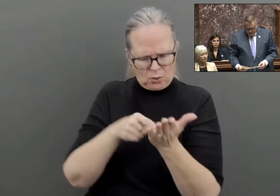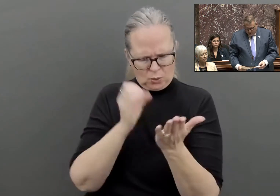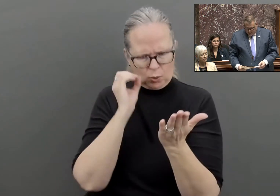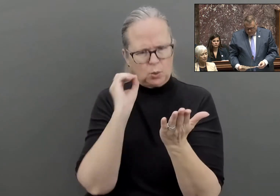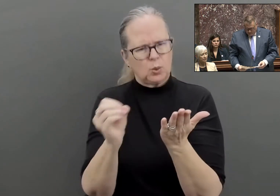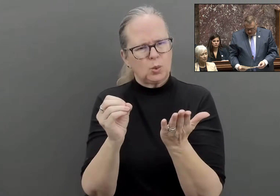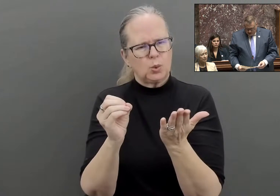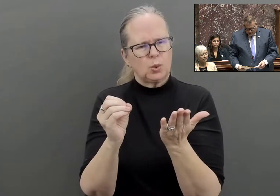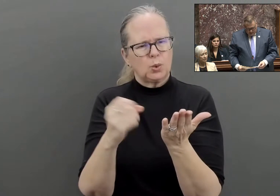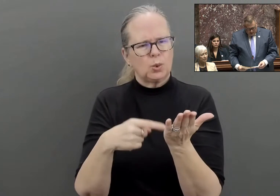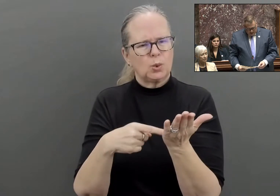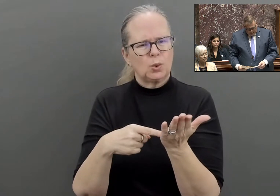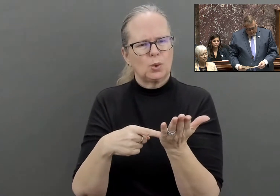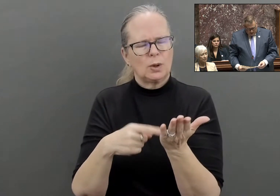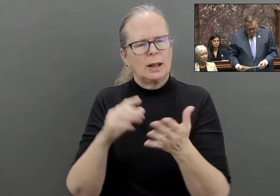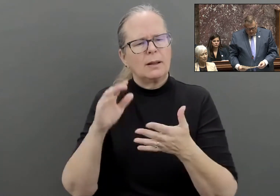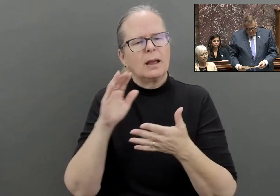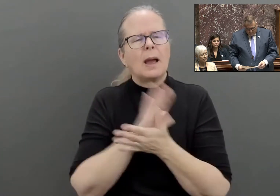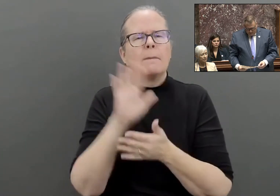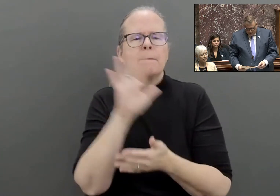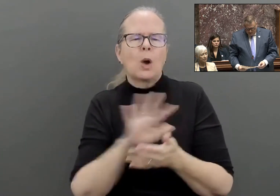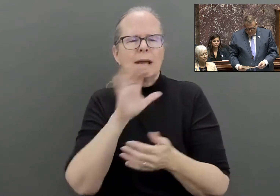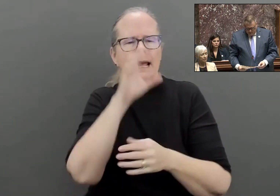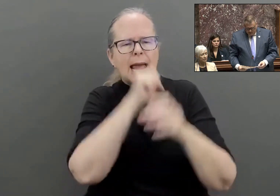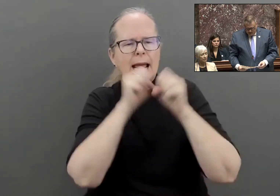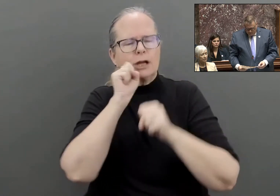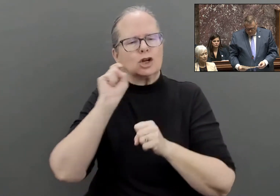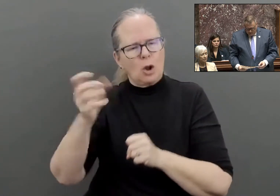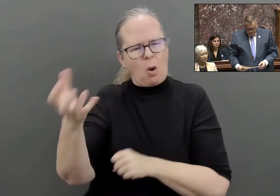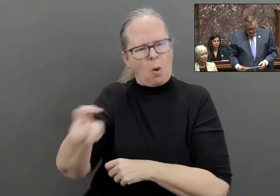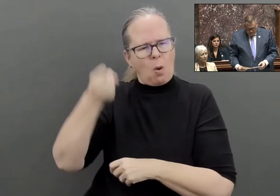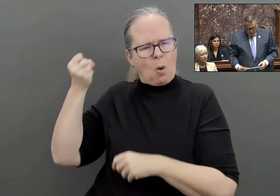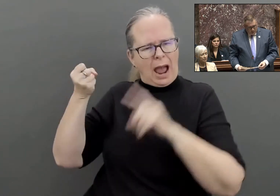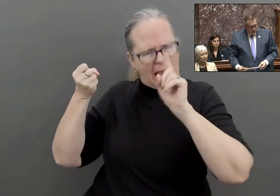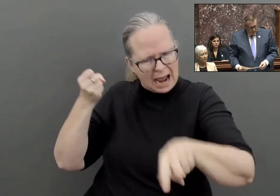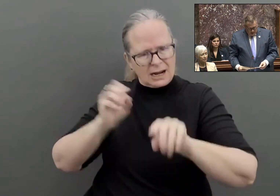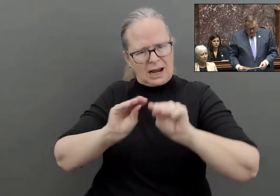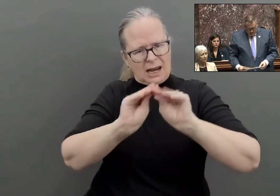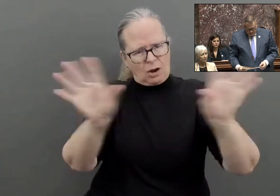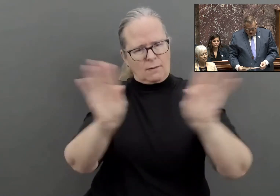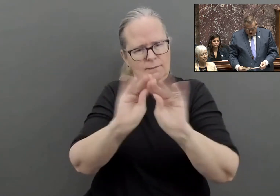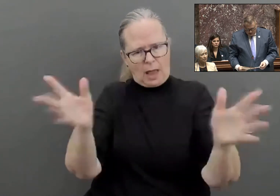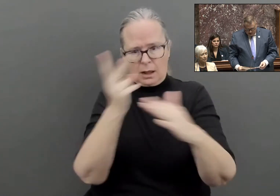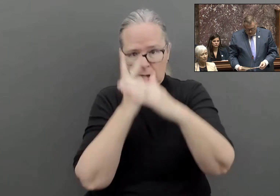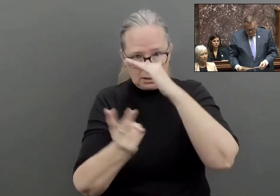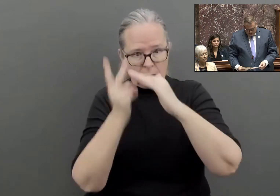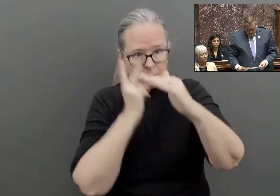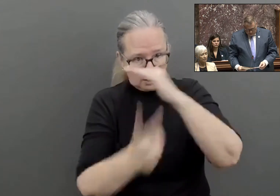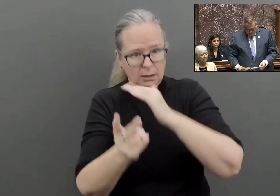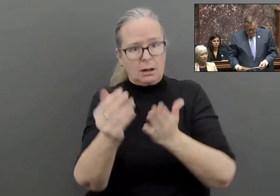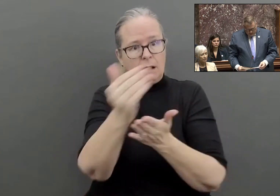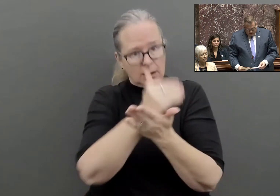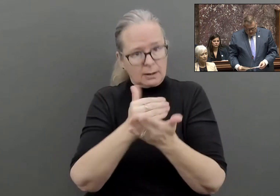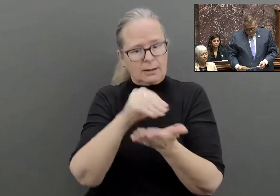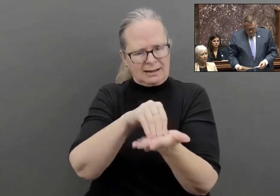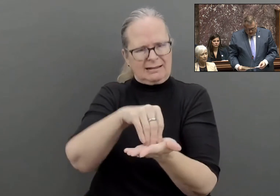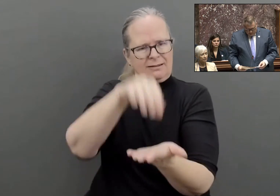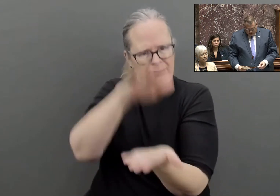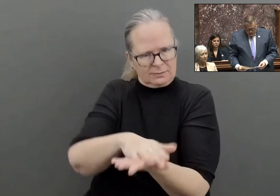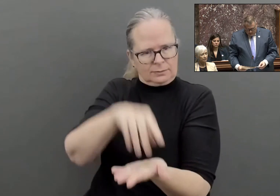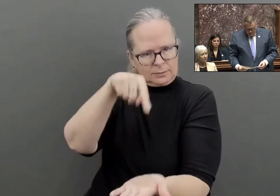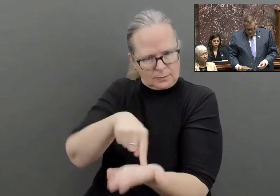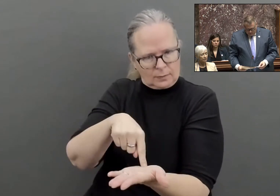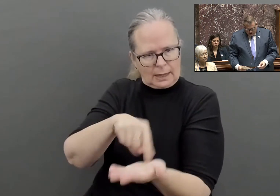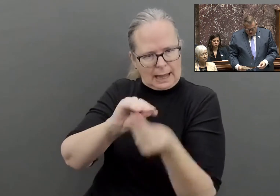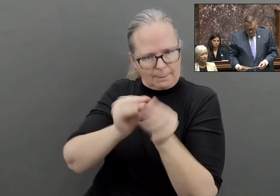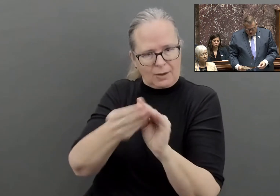depiction of their budget in relation to revenues, expenditures, and deficit based on their own legislation and decisions. Simply put,